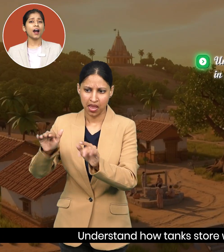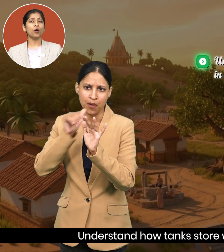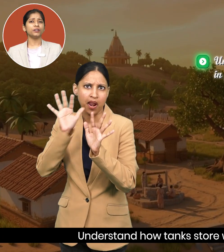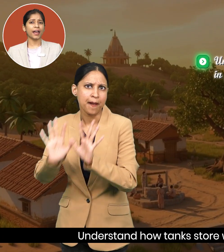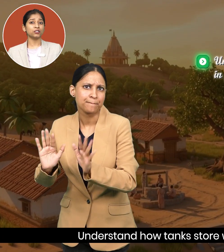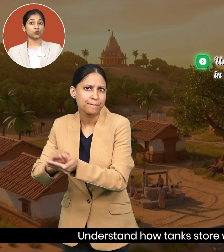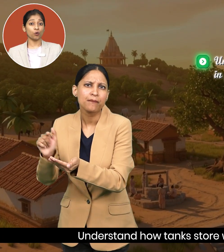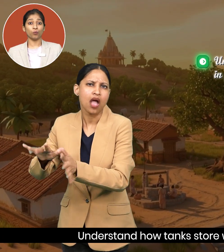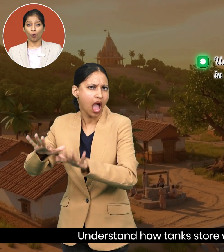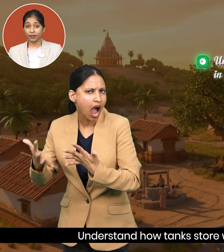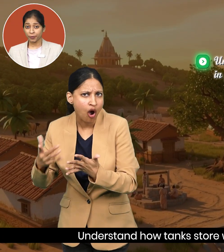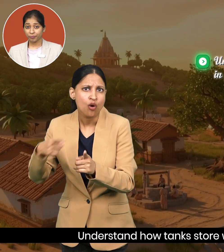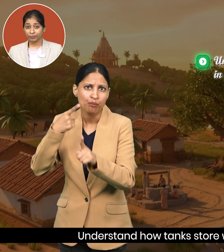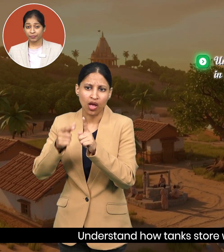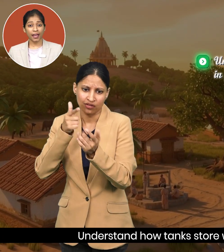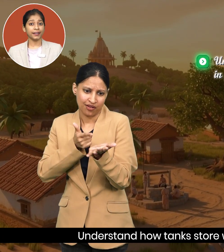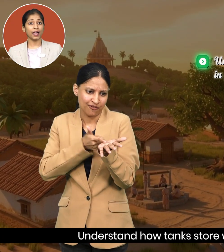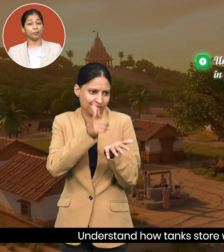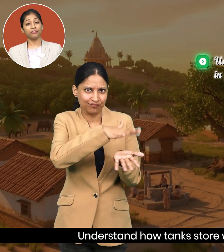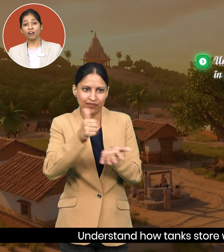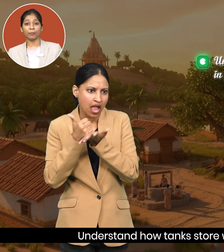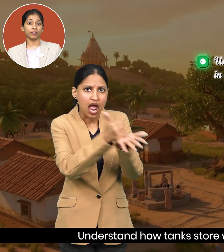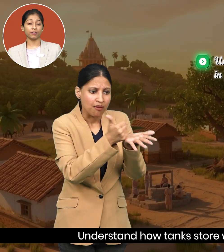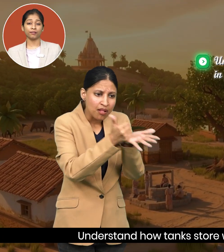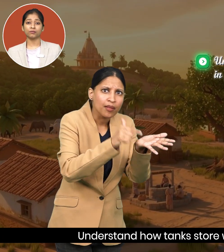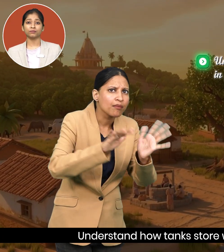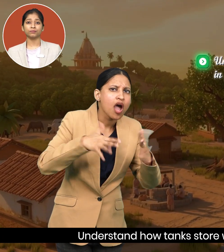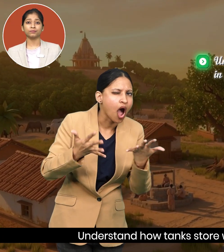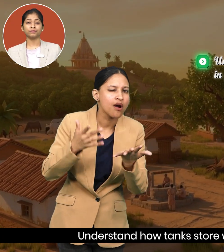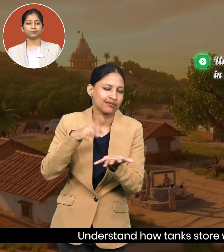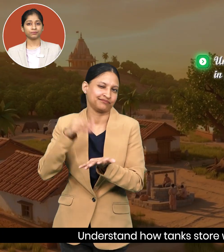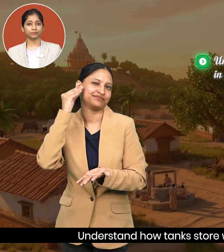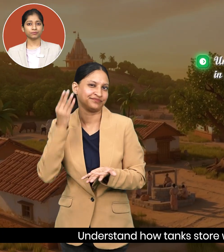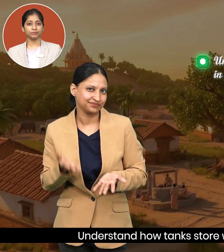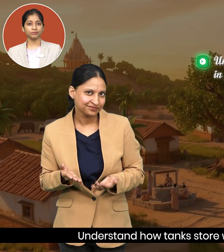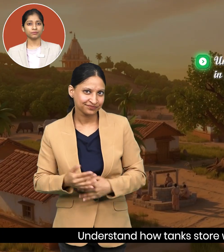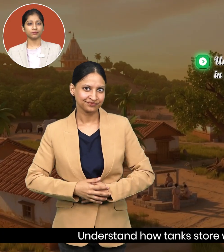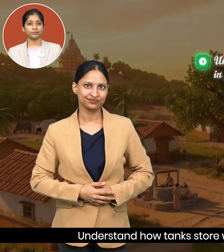understand how tanks store water and help in farming.